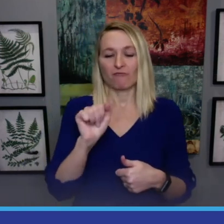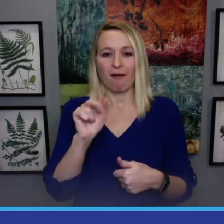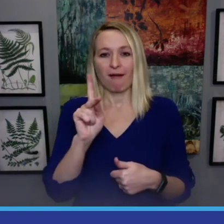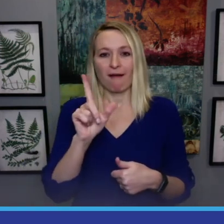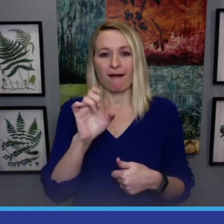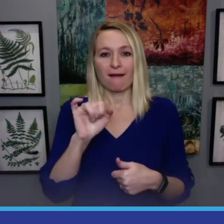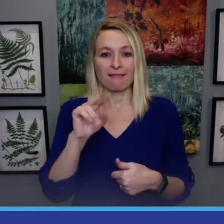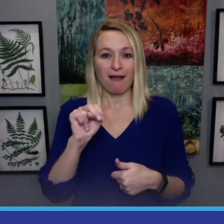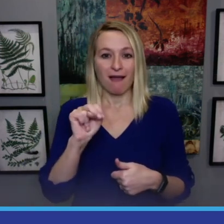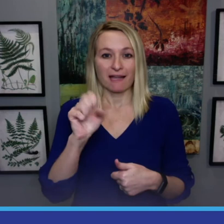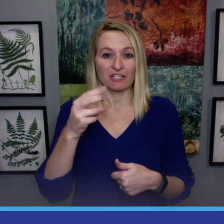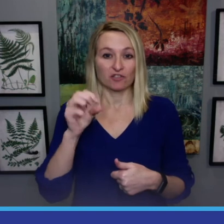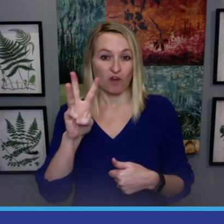The Ezra Klein Show.